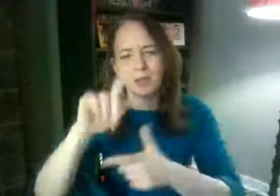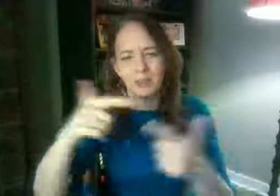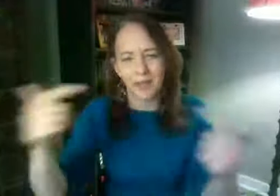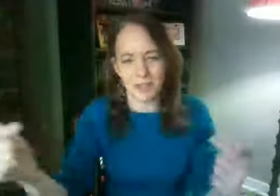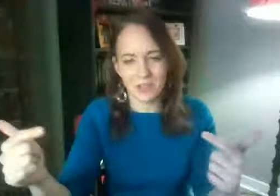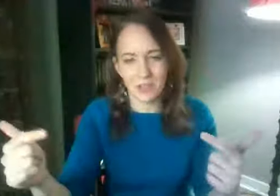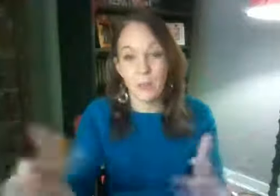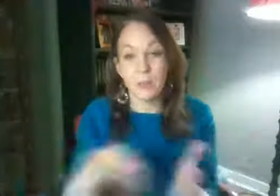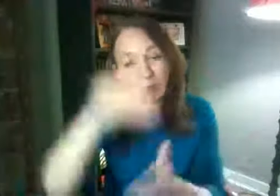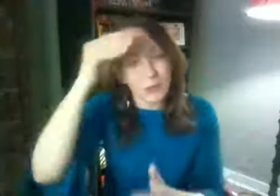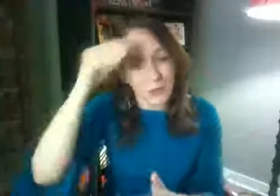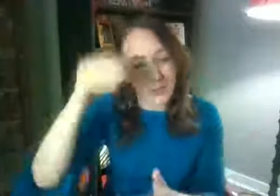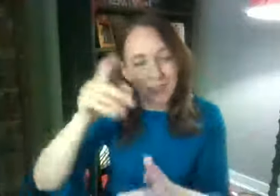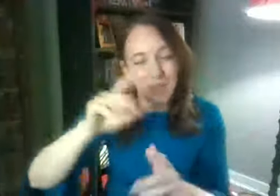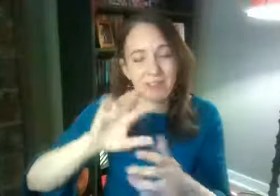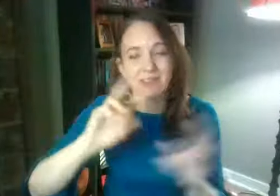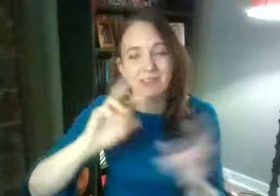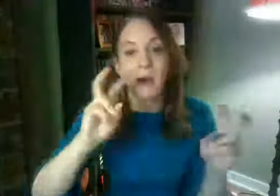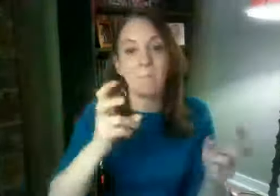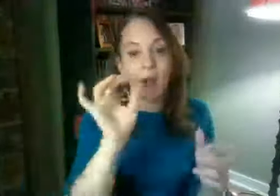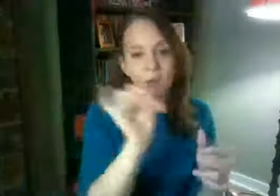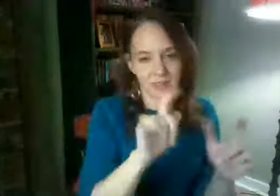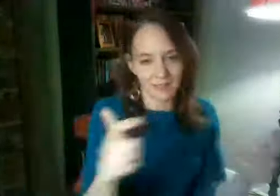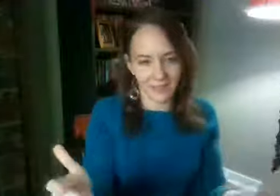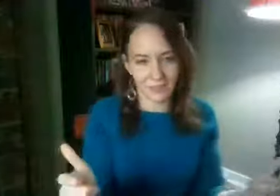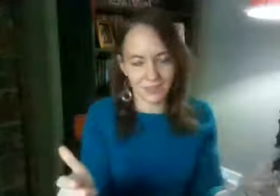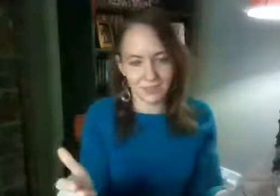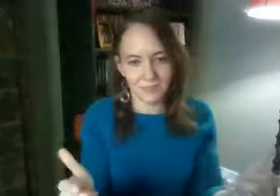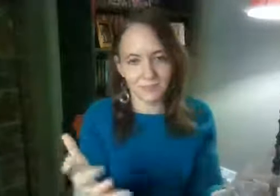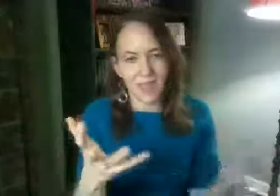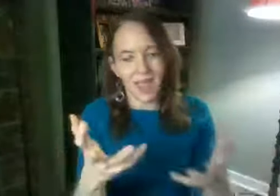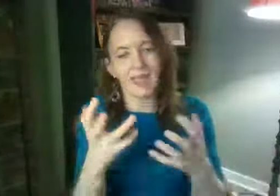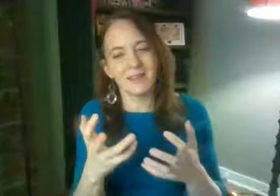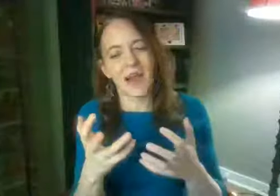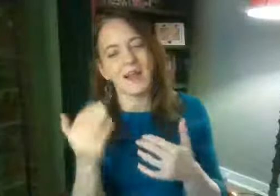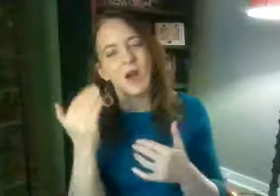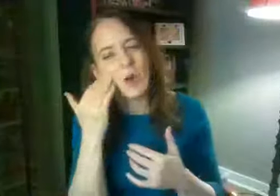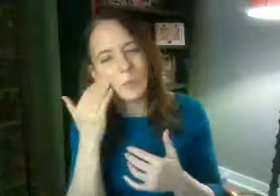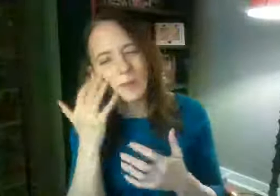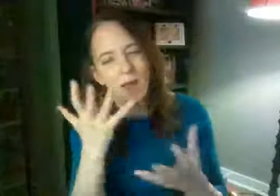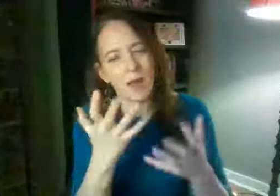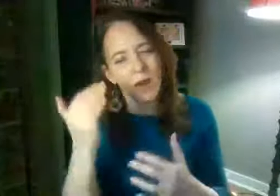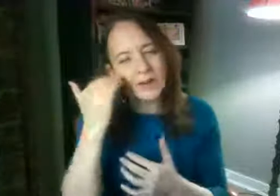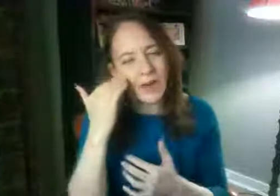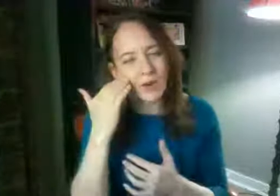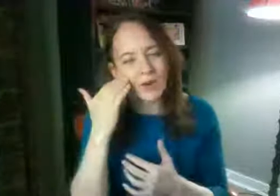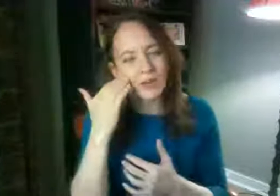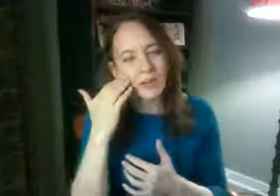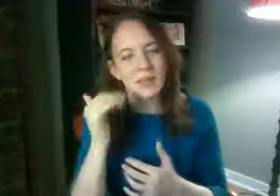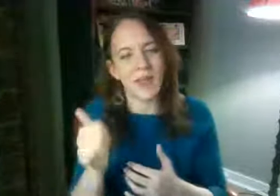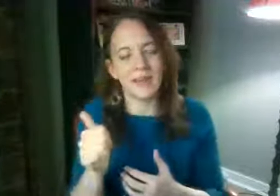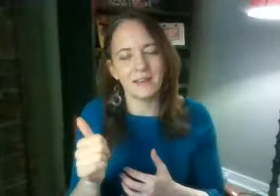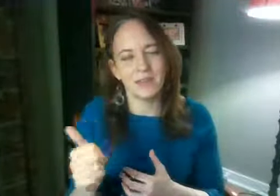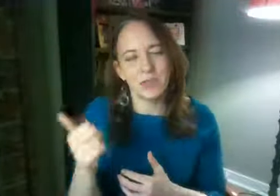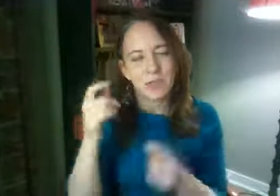new language, but you learn some things about that language. And I want to know that you